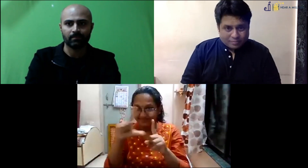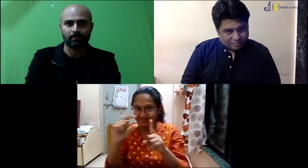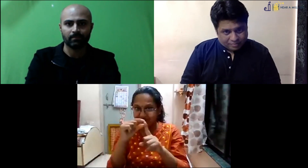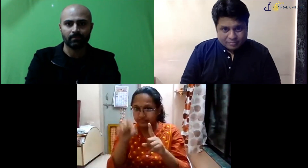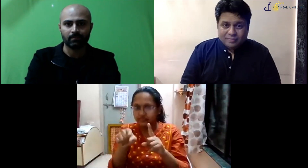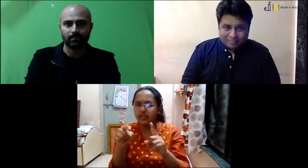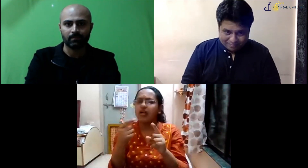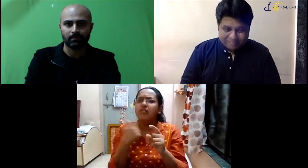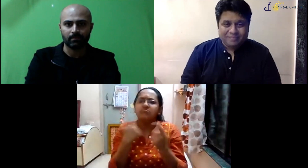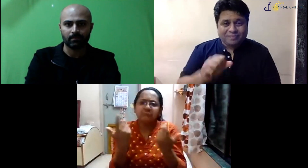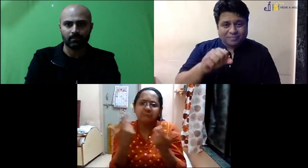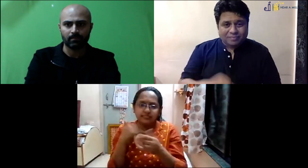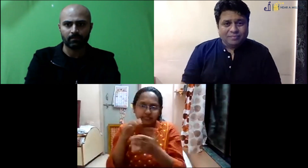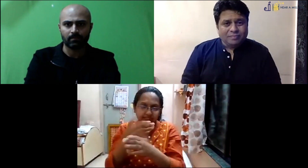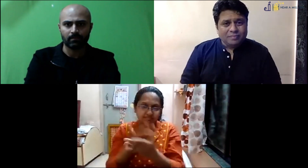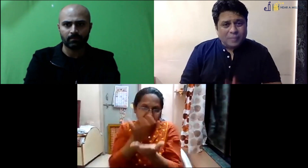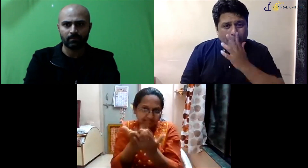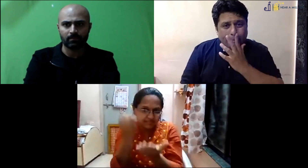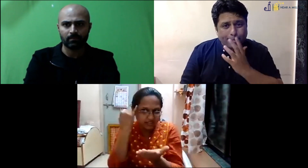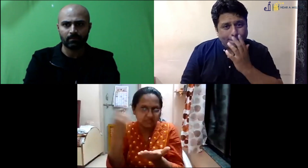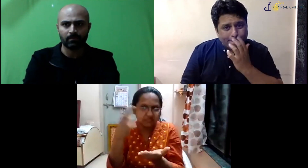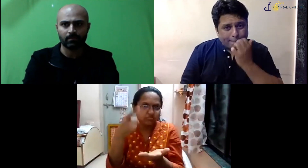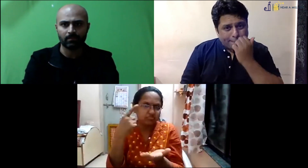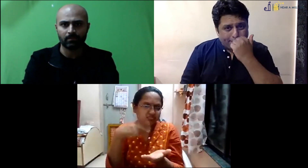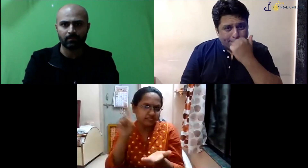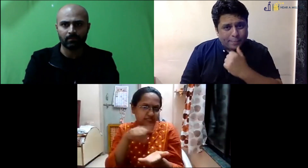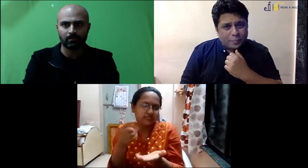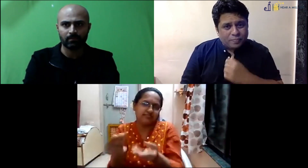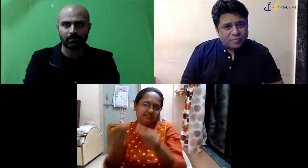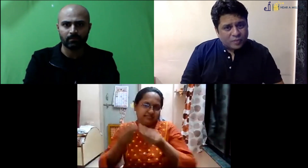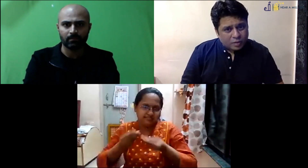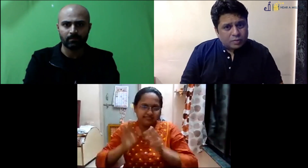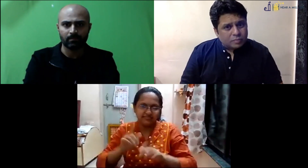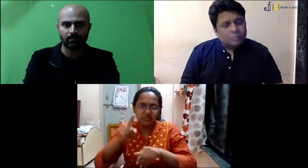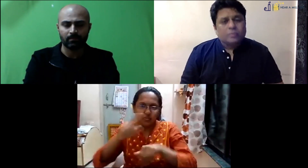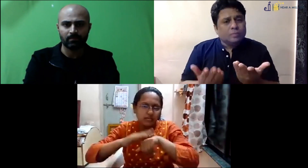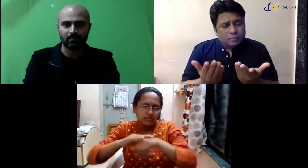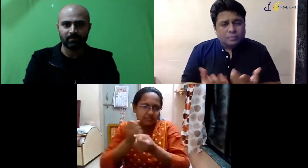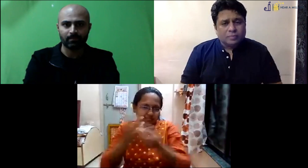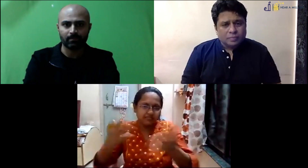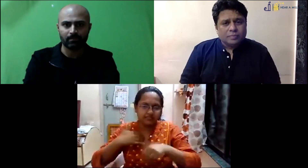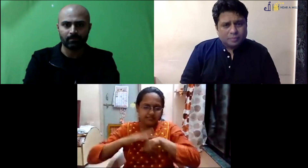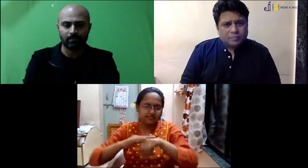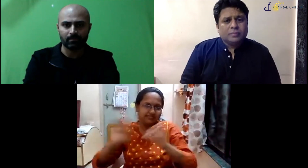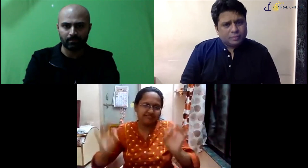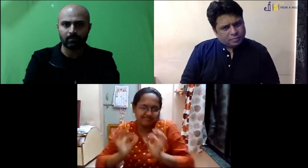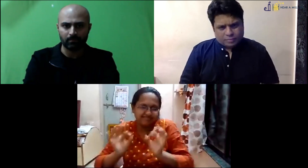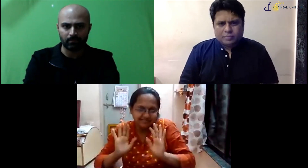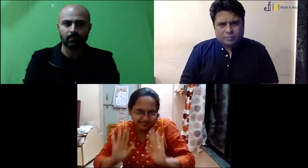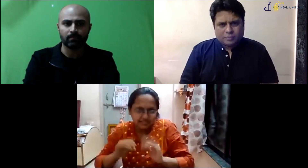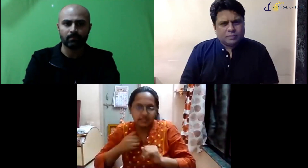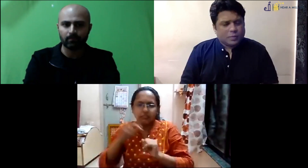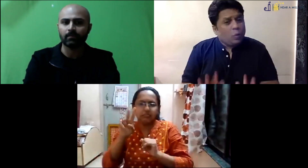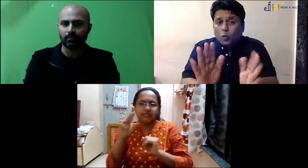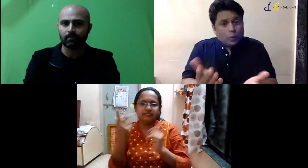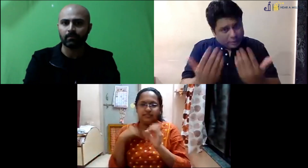it's an important one. But I would like to suggest whether you can tell me I'm saying it right